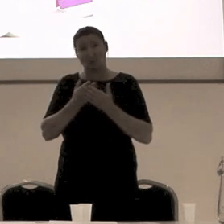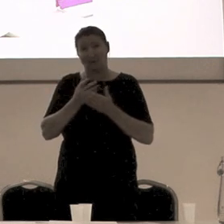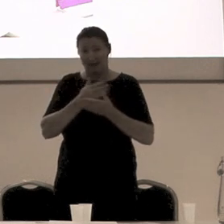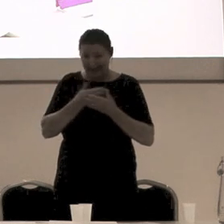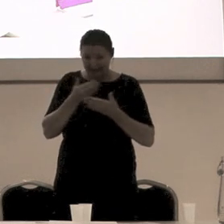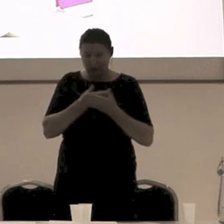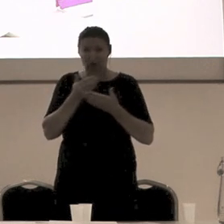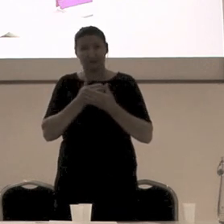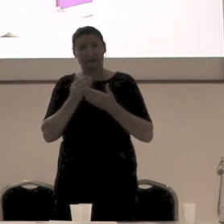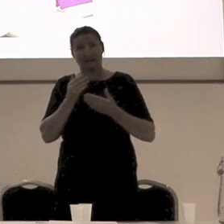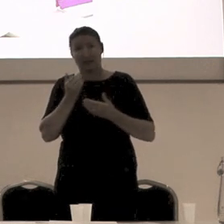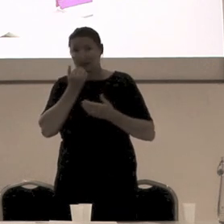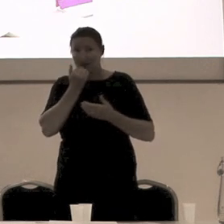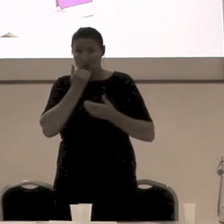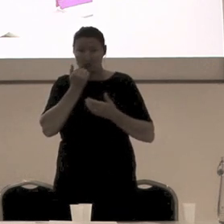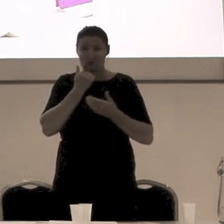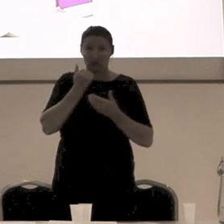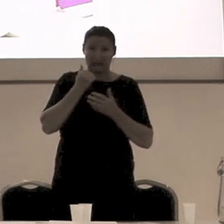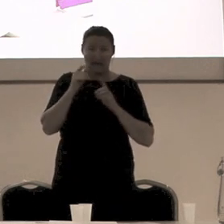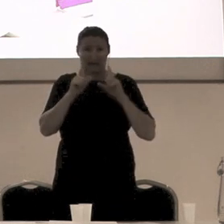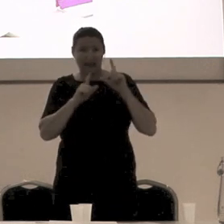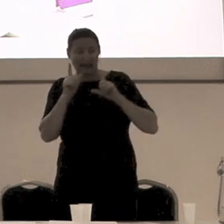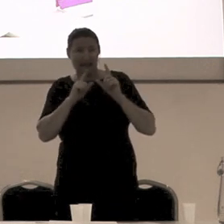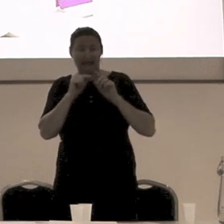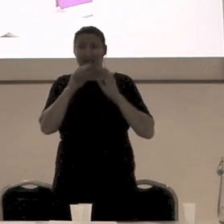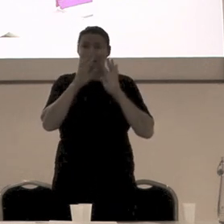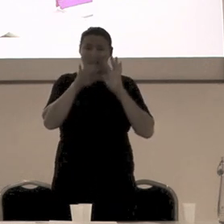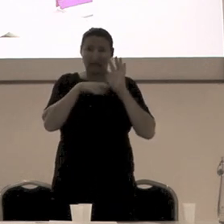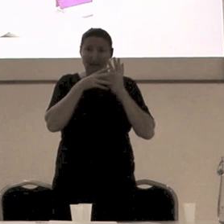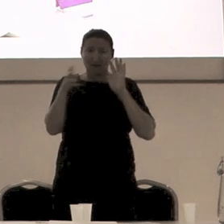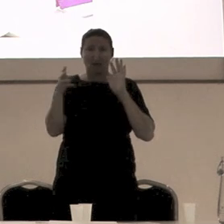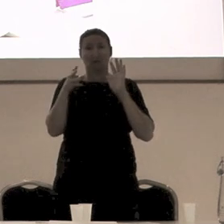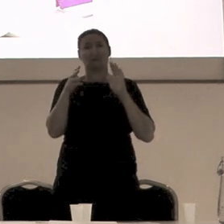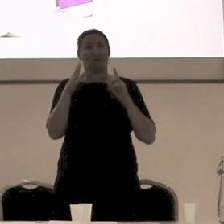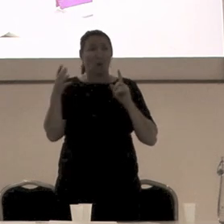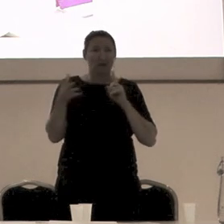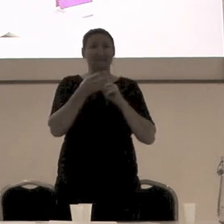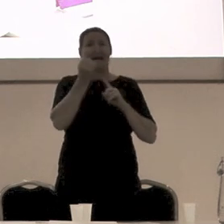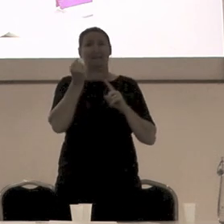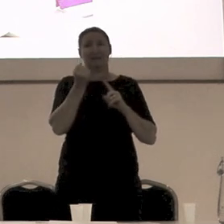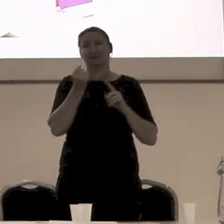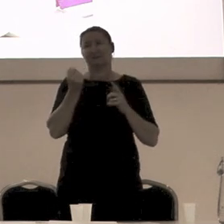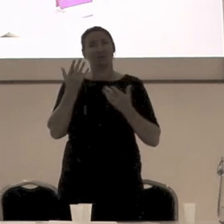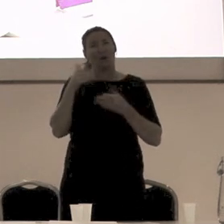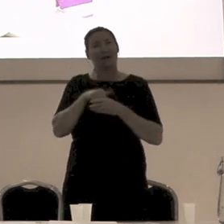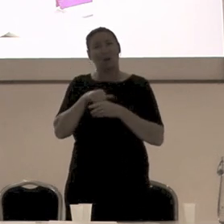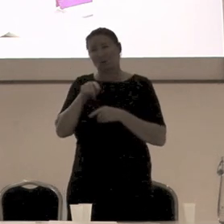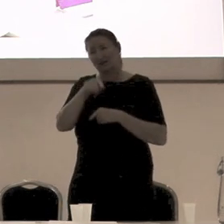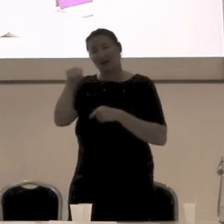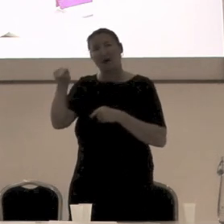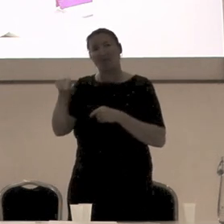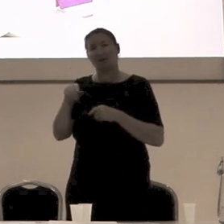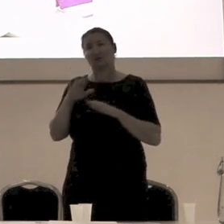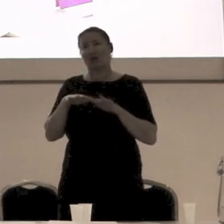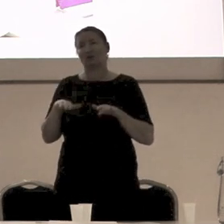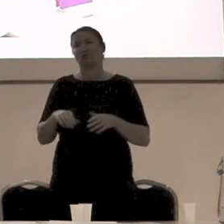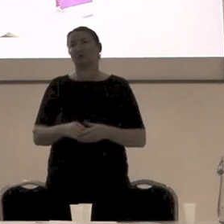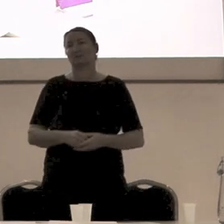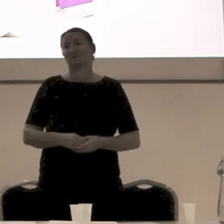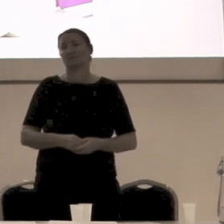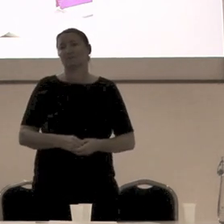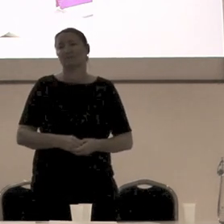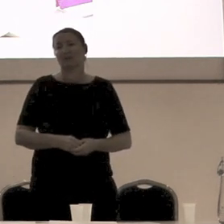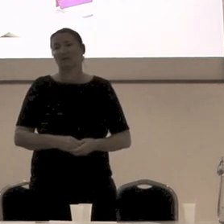hour, and league tables about achievement for some children, but not all. And so they introduced